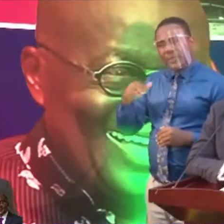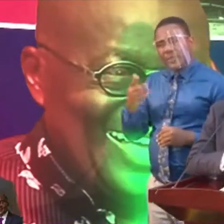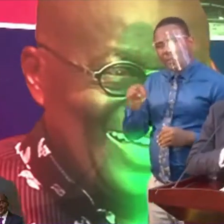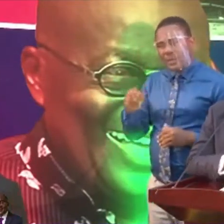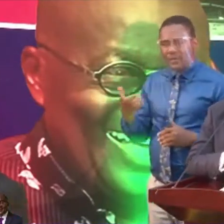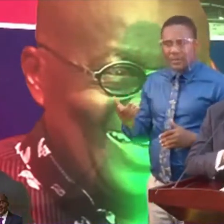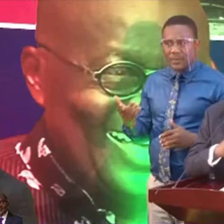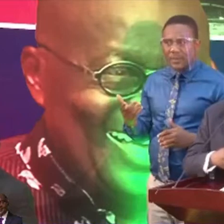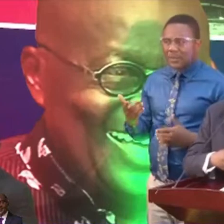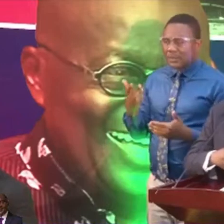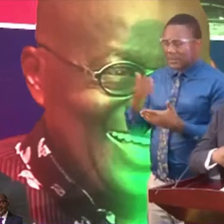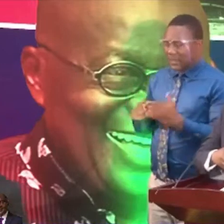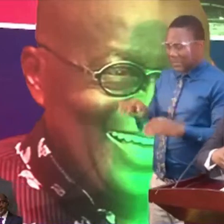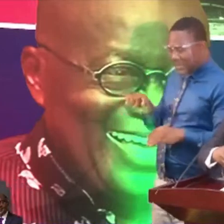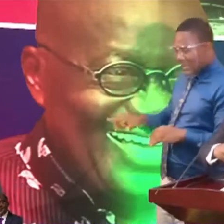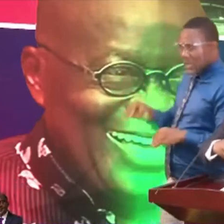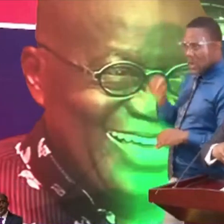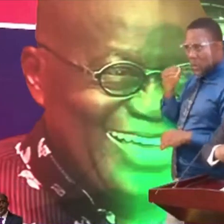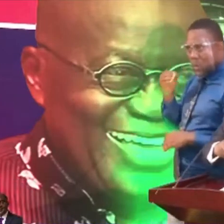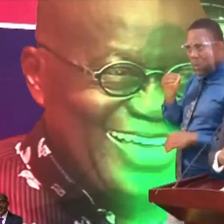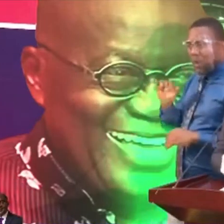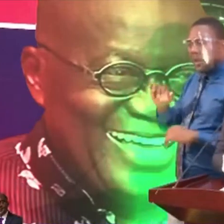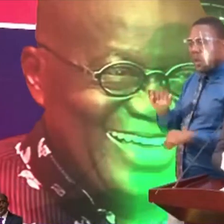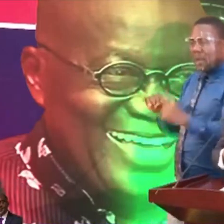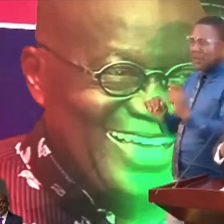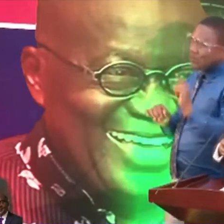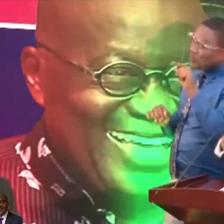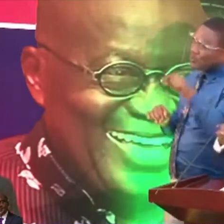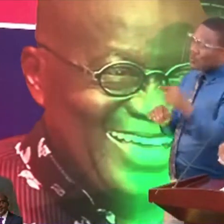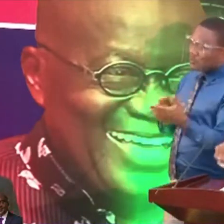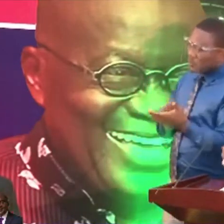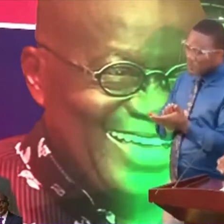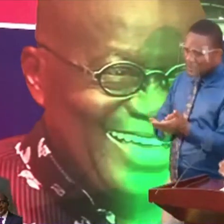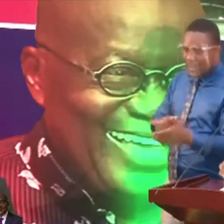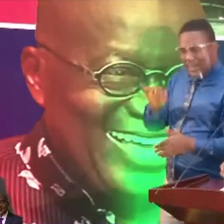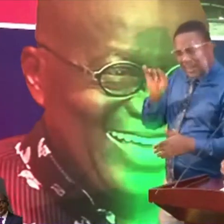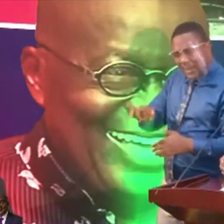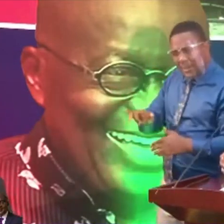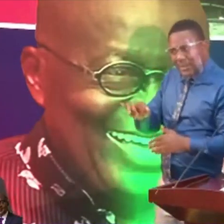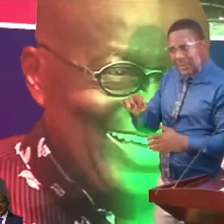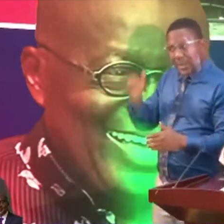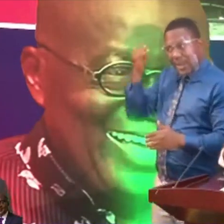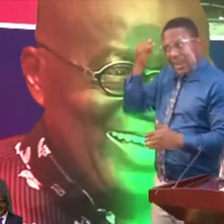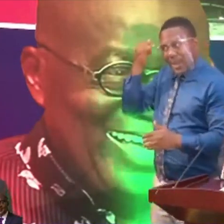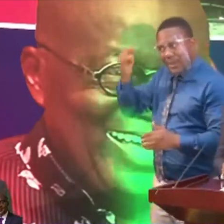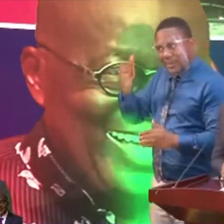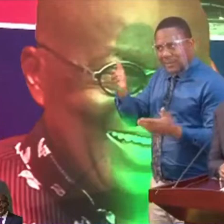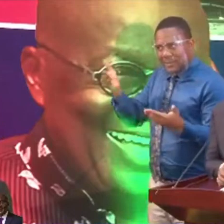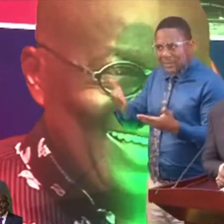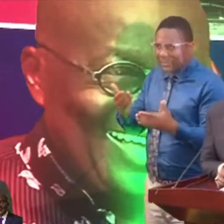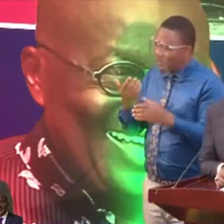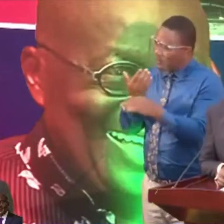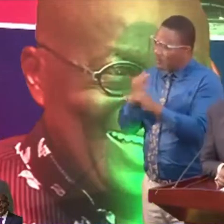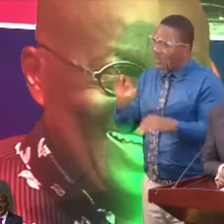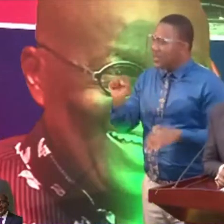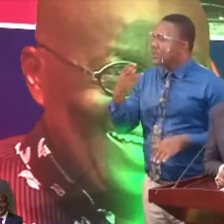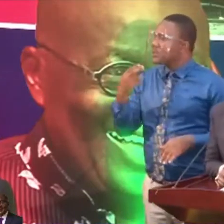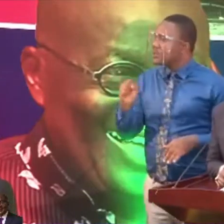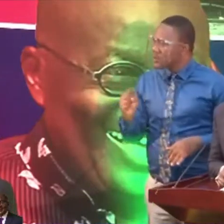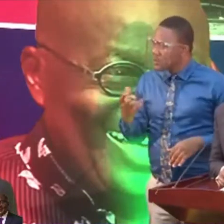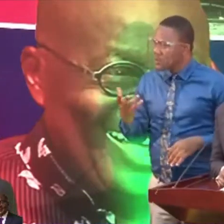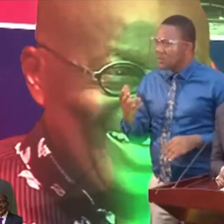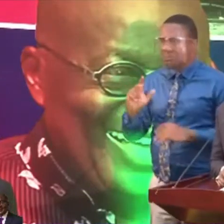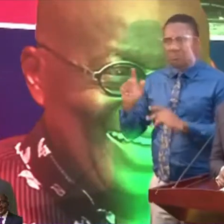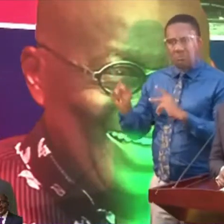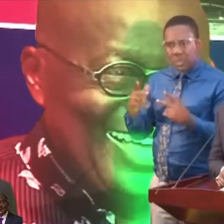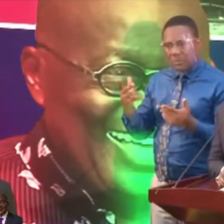a policy that responds to a real need, that we have free SHS and people had